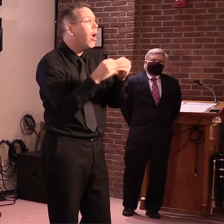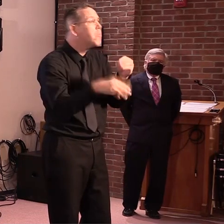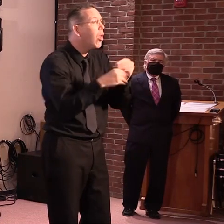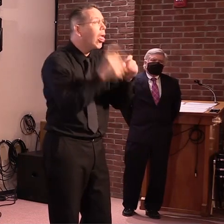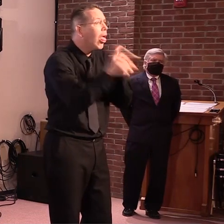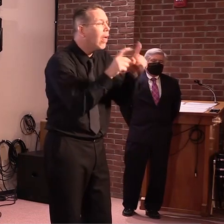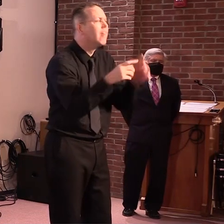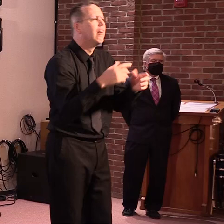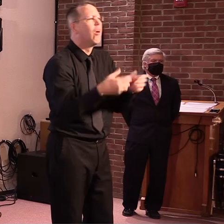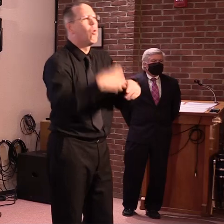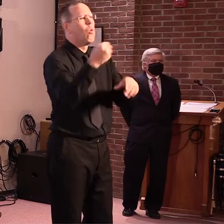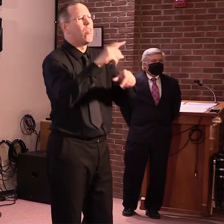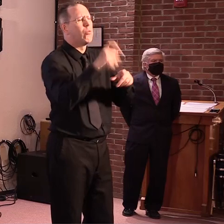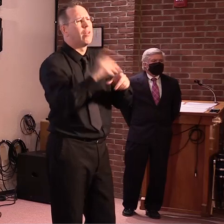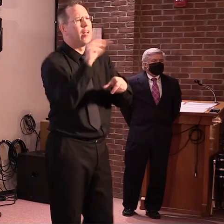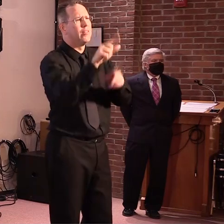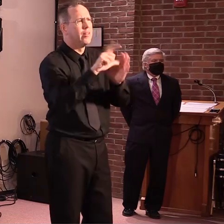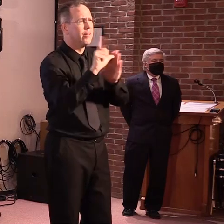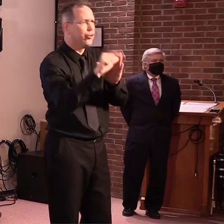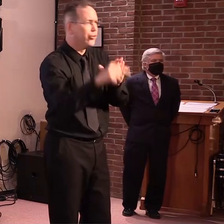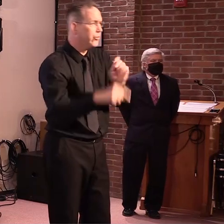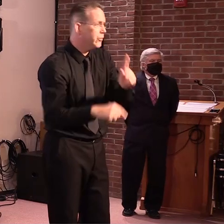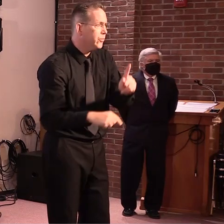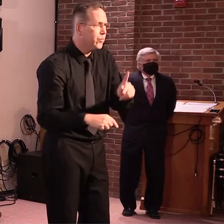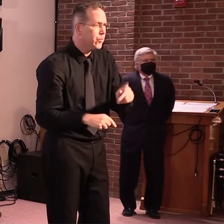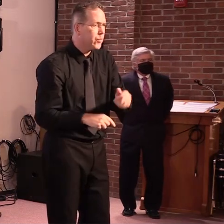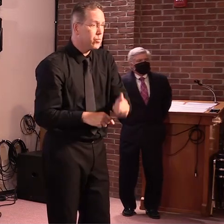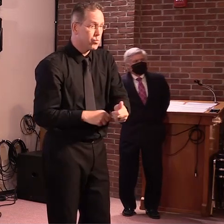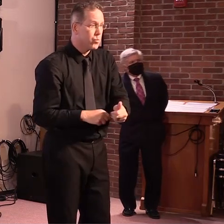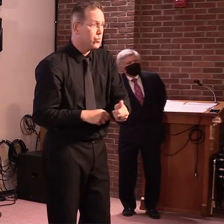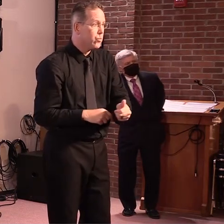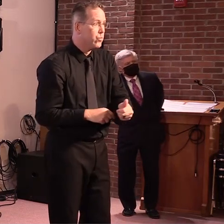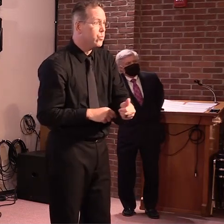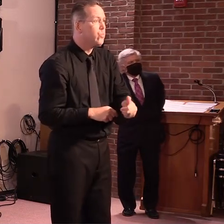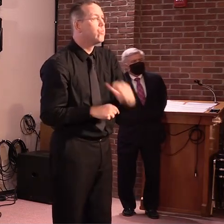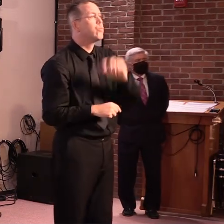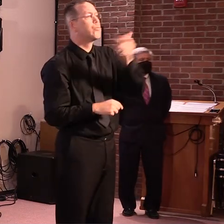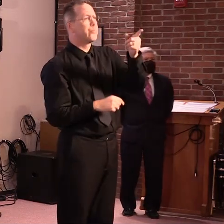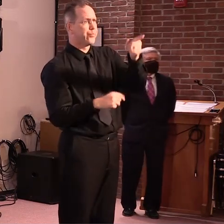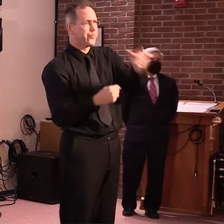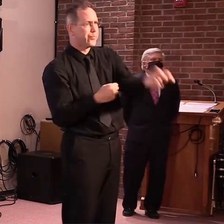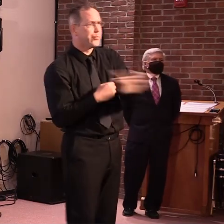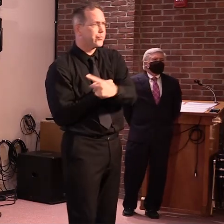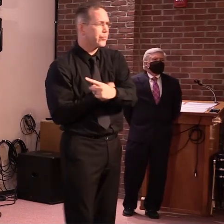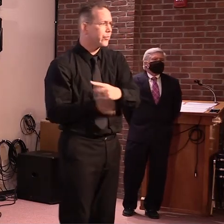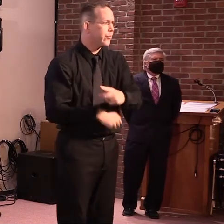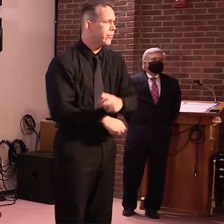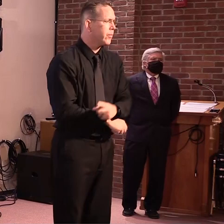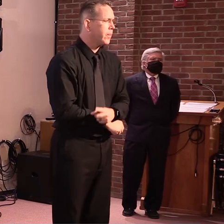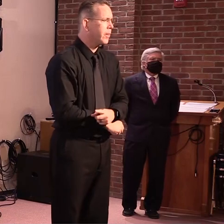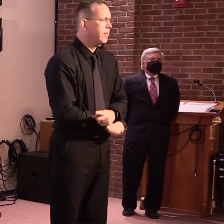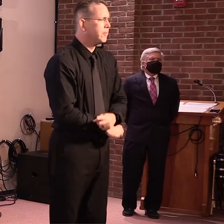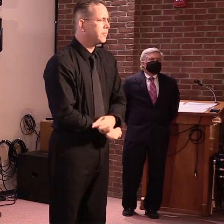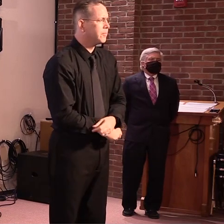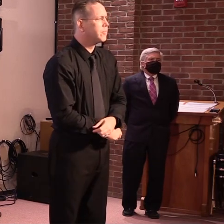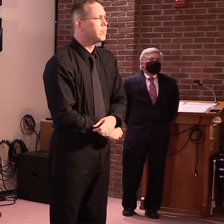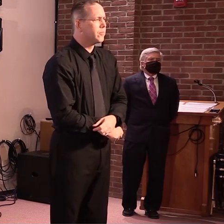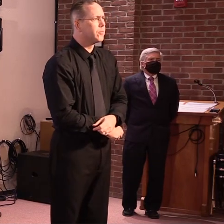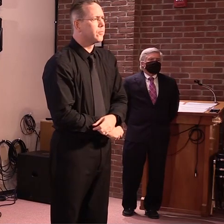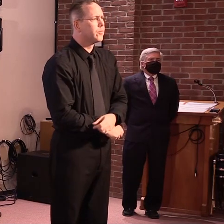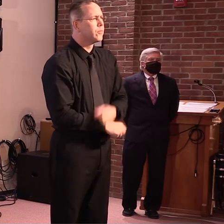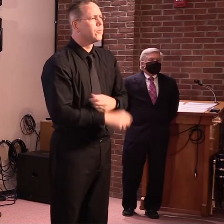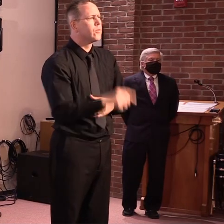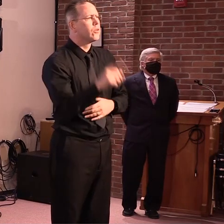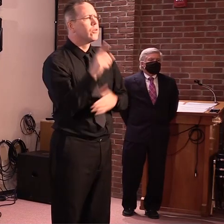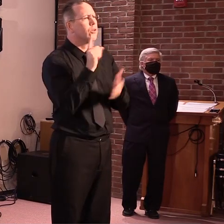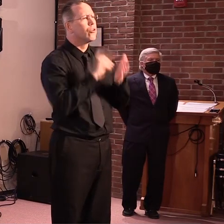Calvin. Thank you. So probably a question for maybe Dr. Levine or Secretary French. So opening up schools in the